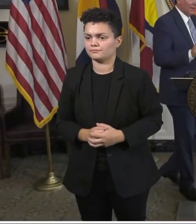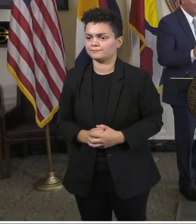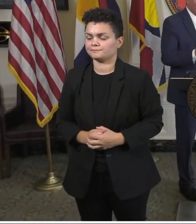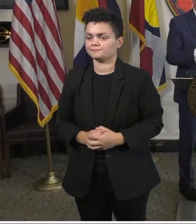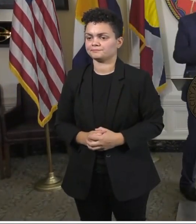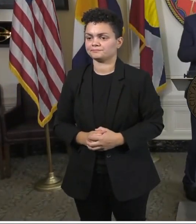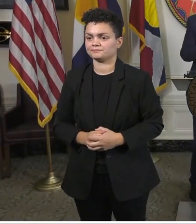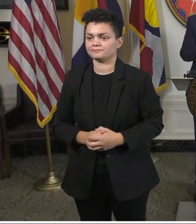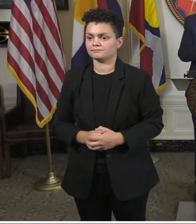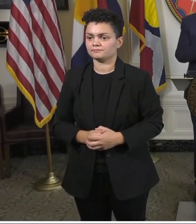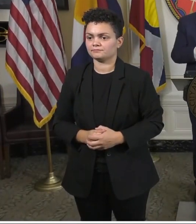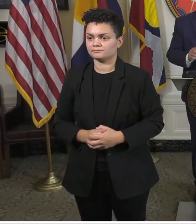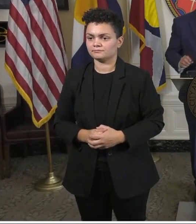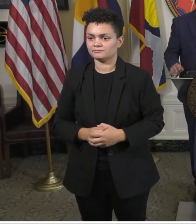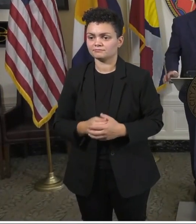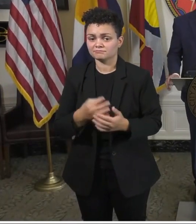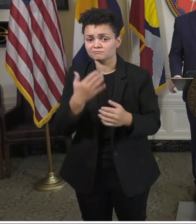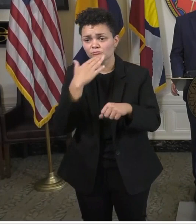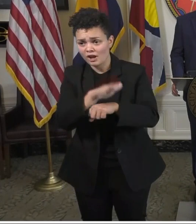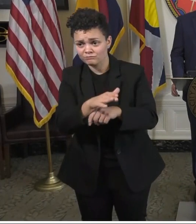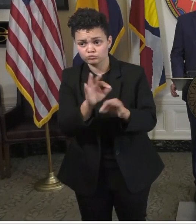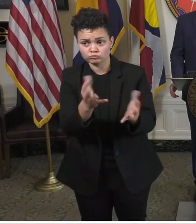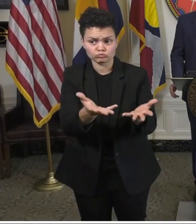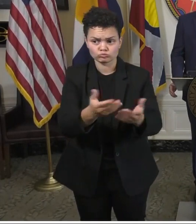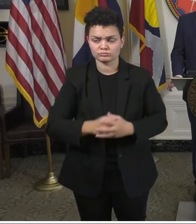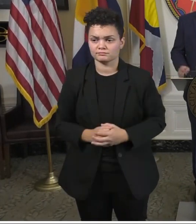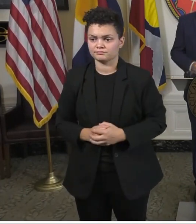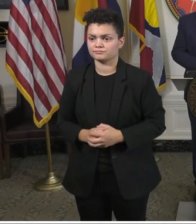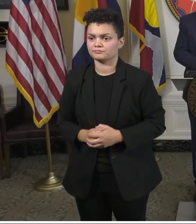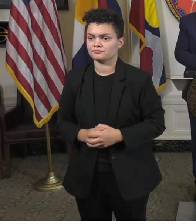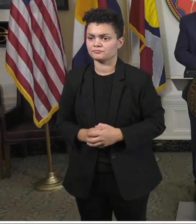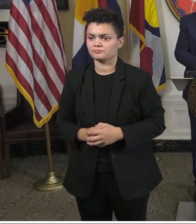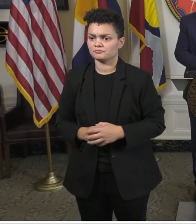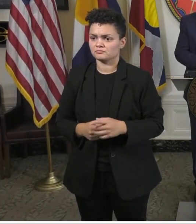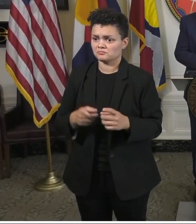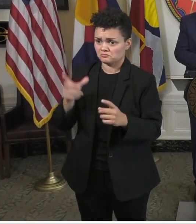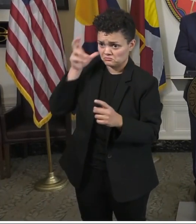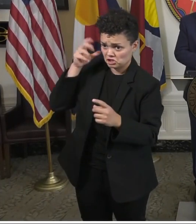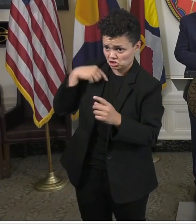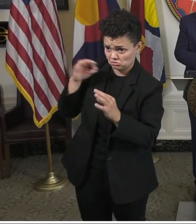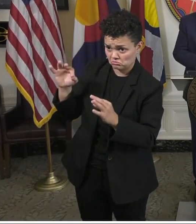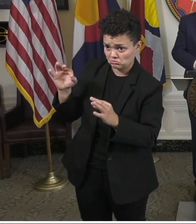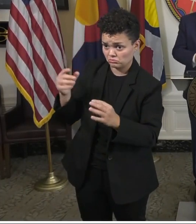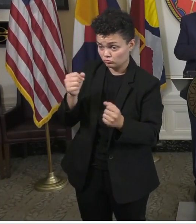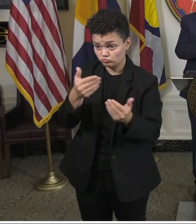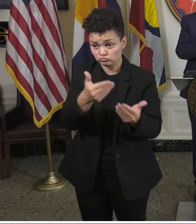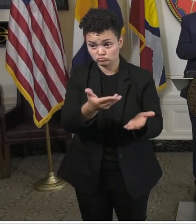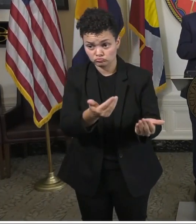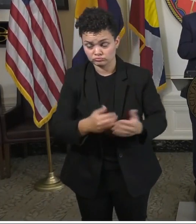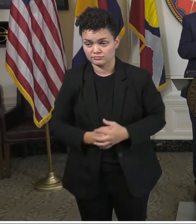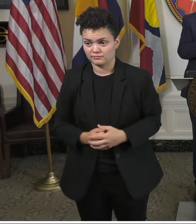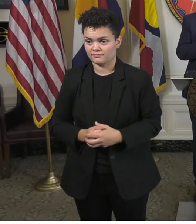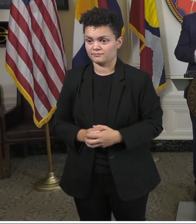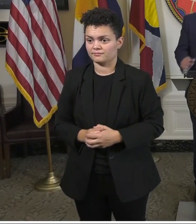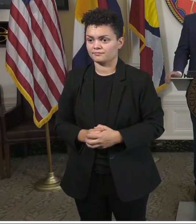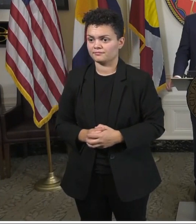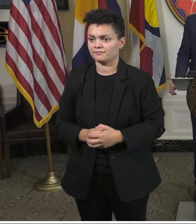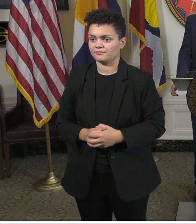Bob. And good afternoon, Rick. Can you hear me okay, Bob? Yep, they can hear you just fine. Go ahead. Okay.